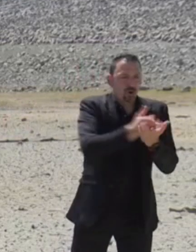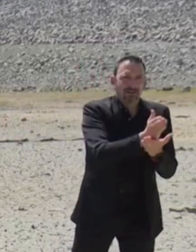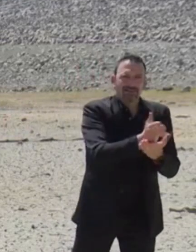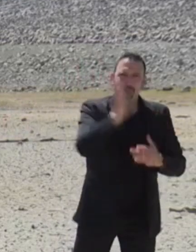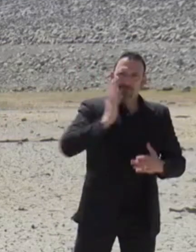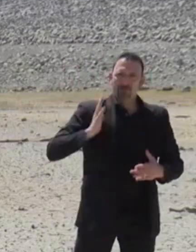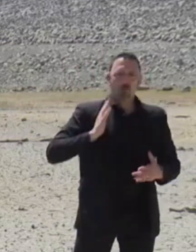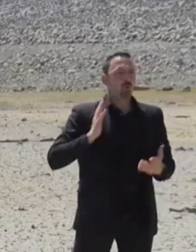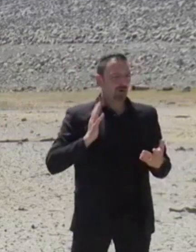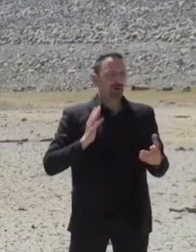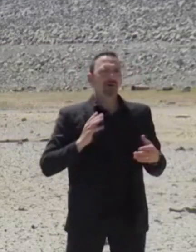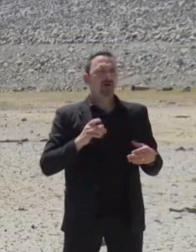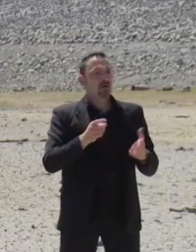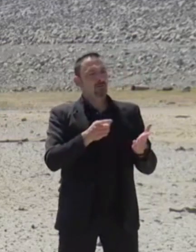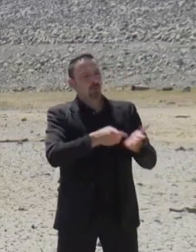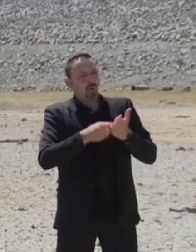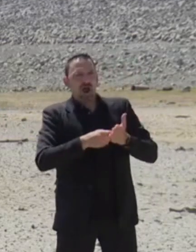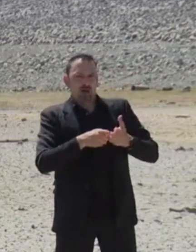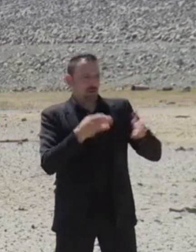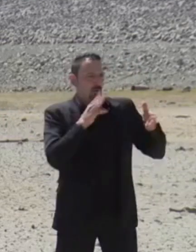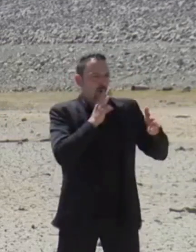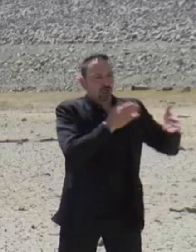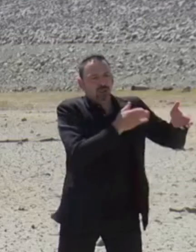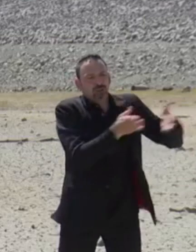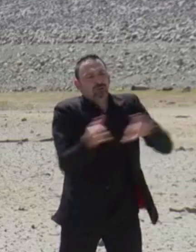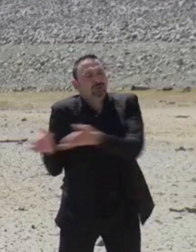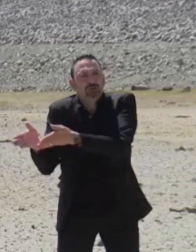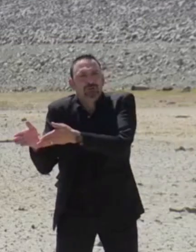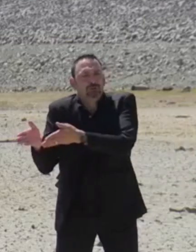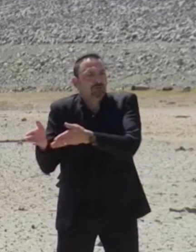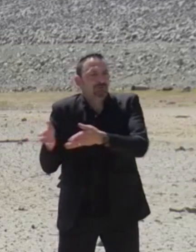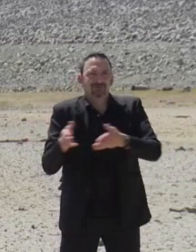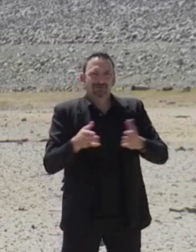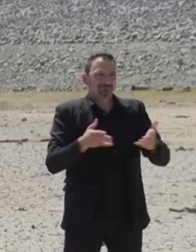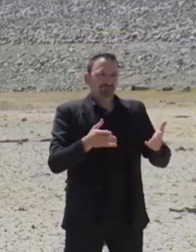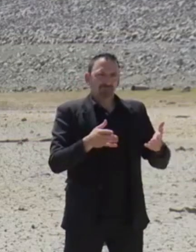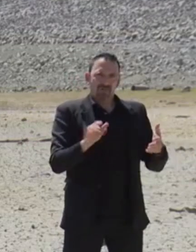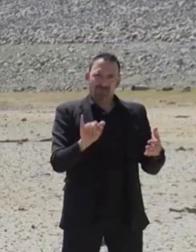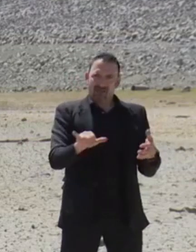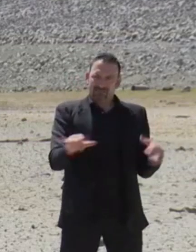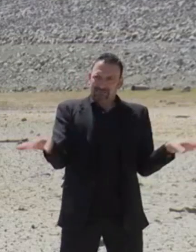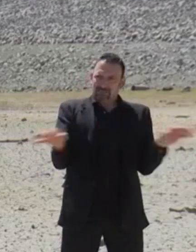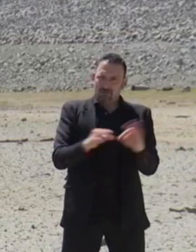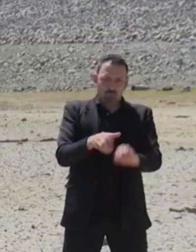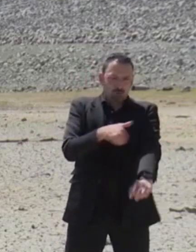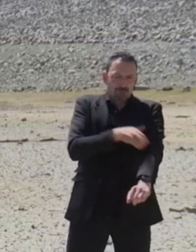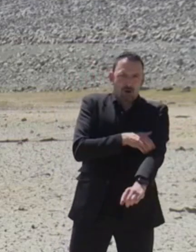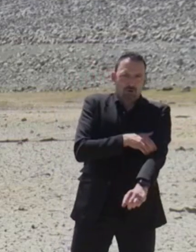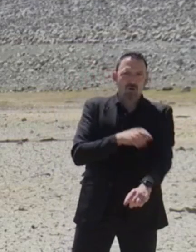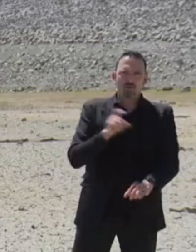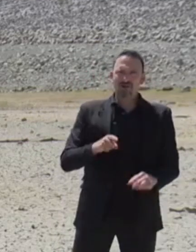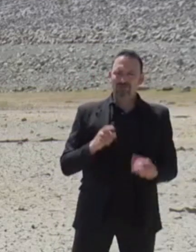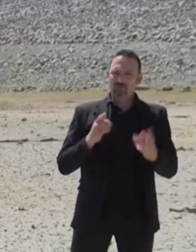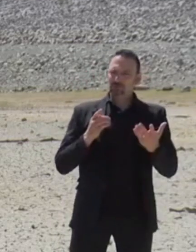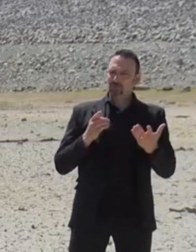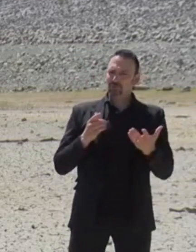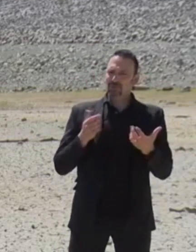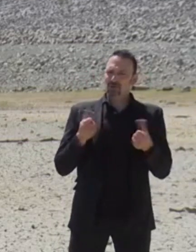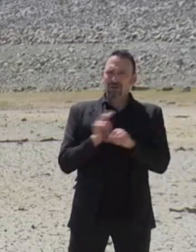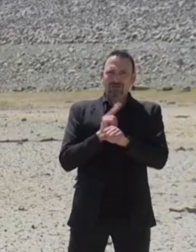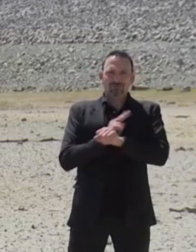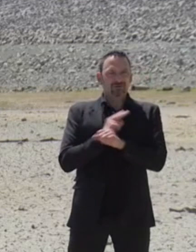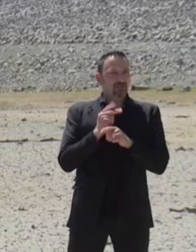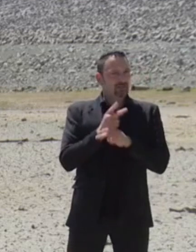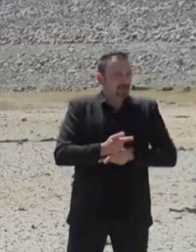water users to divert from the system. That's an important power that needs to be used very judiciously. My